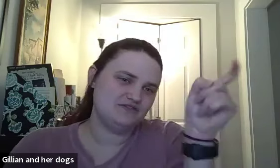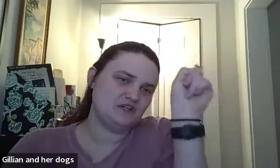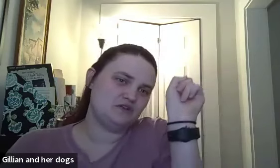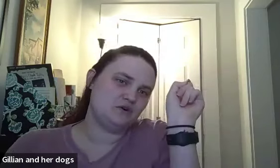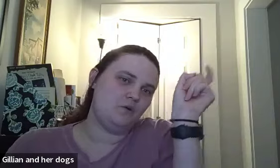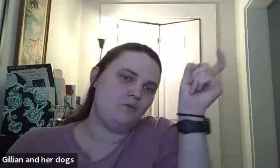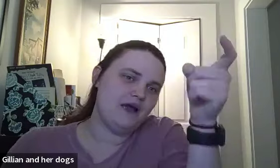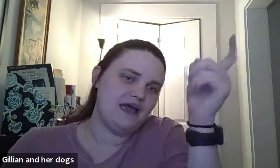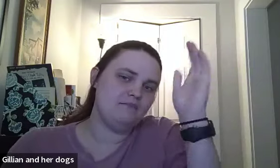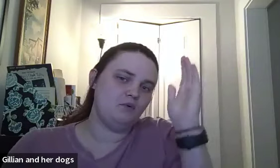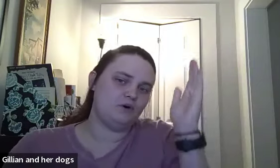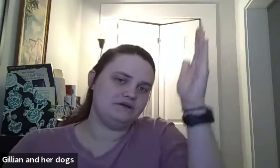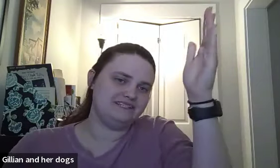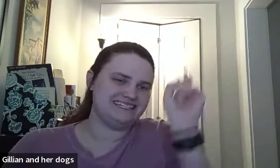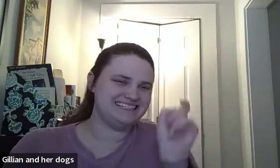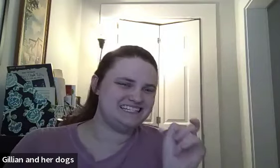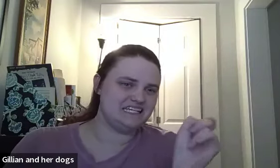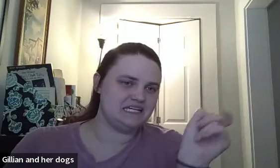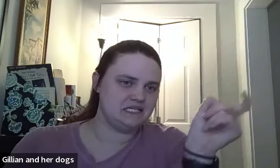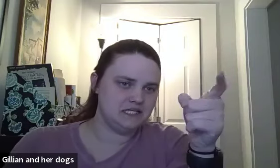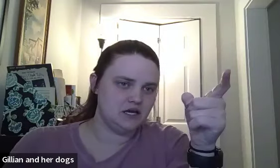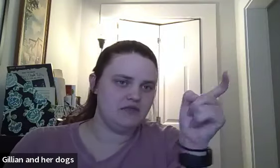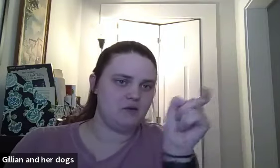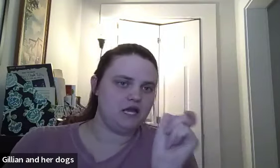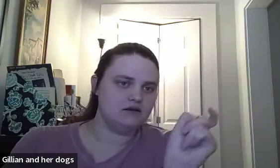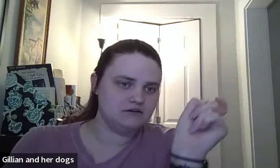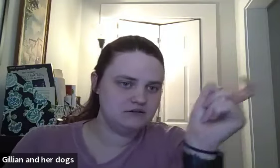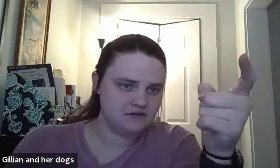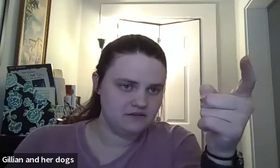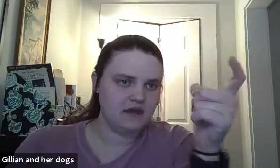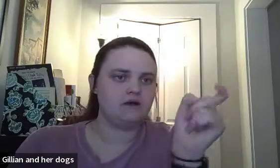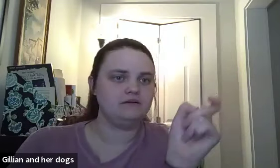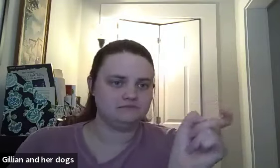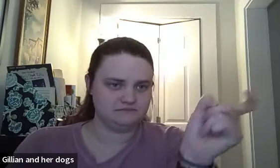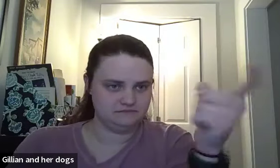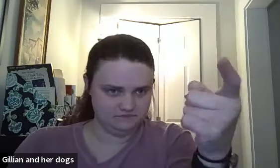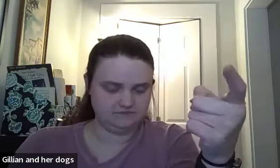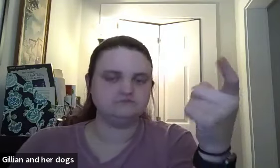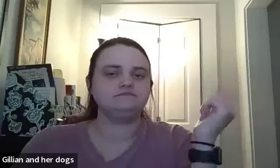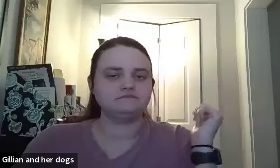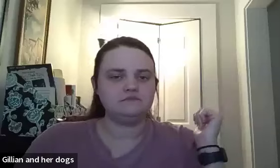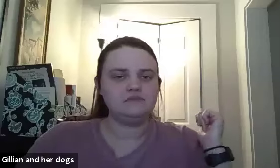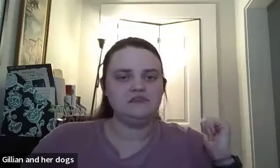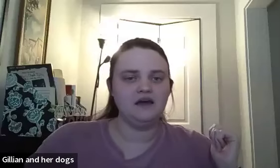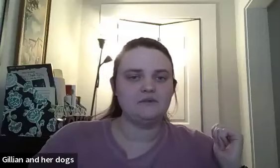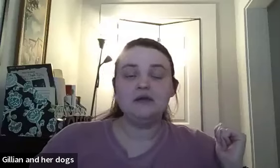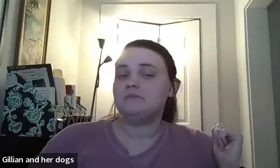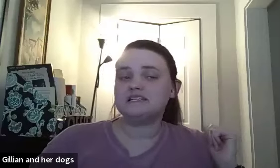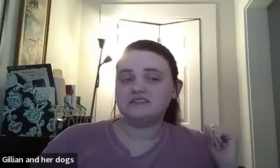she's further away, more of a distance, like that way, that way. Mhm. But it's